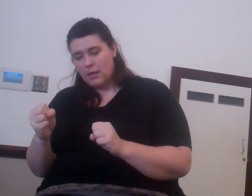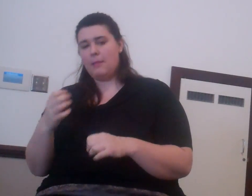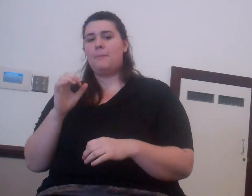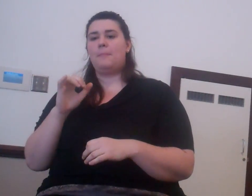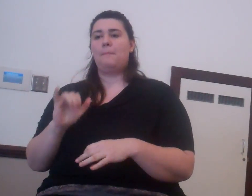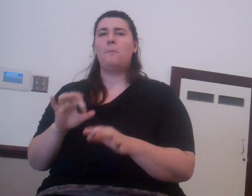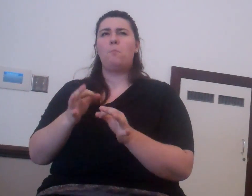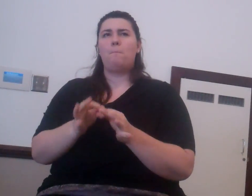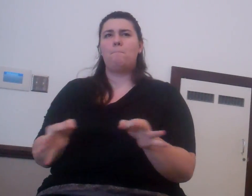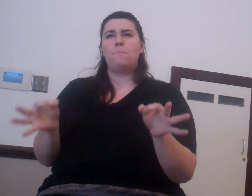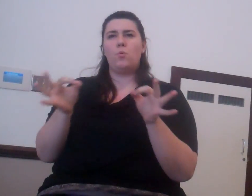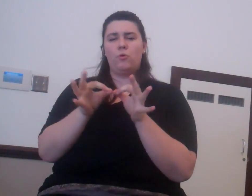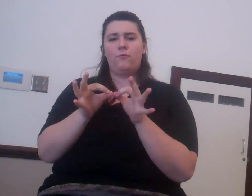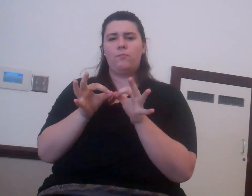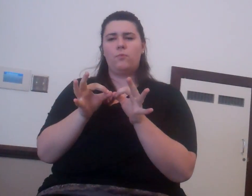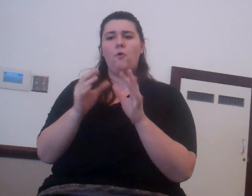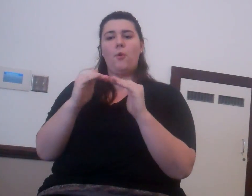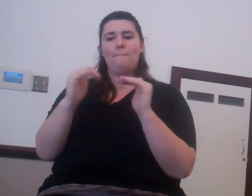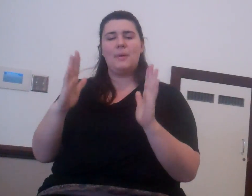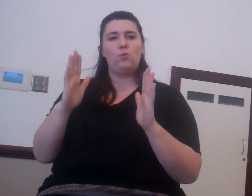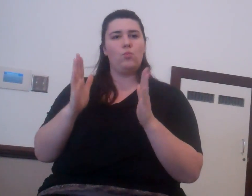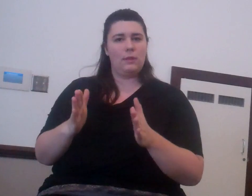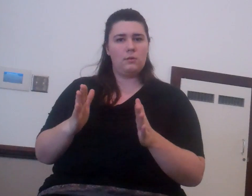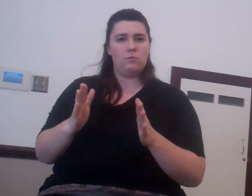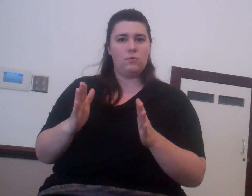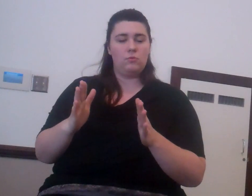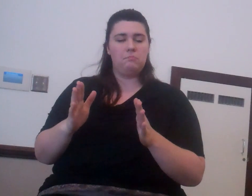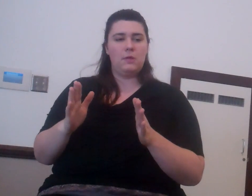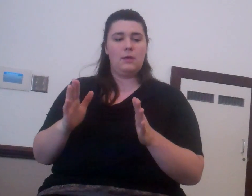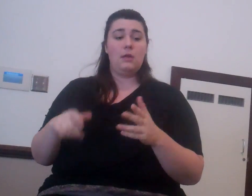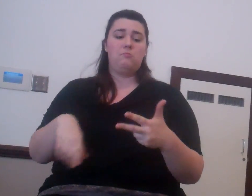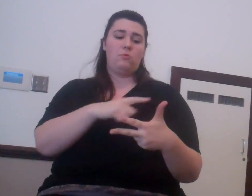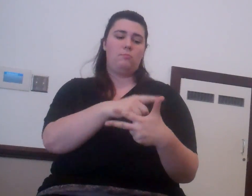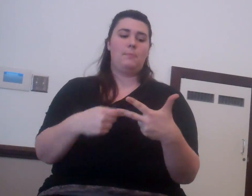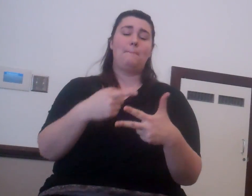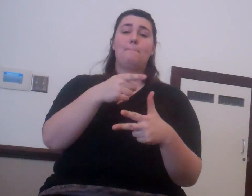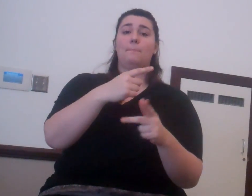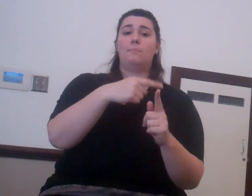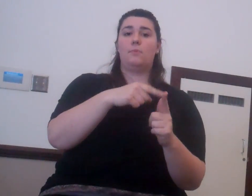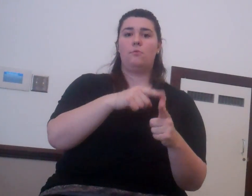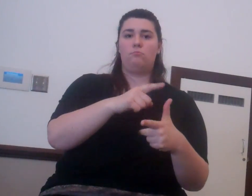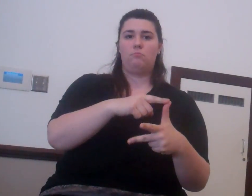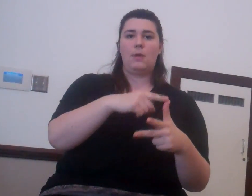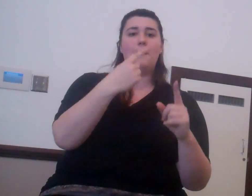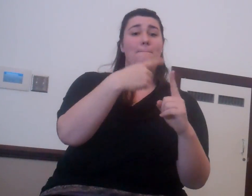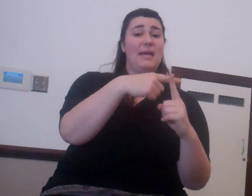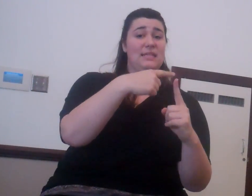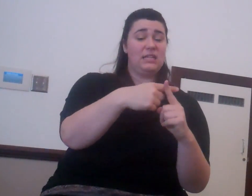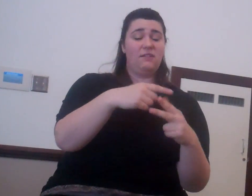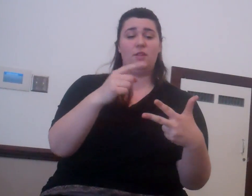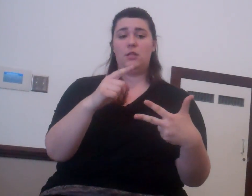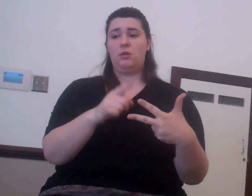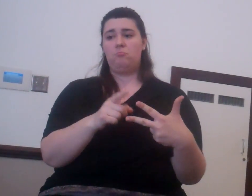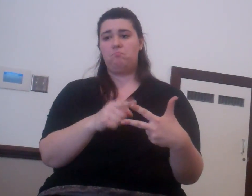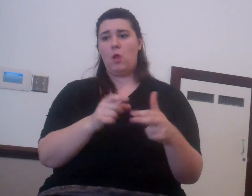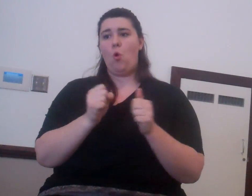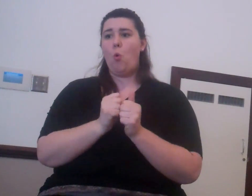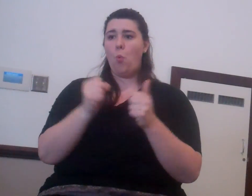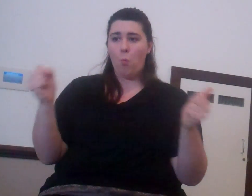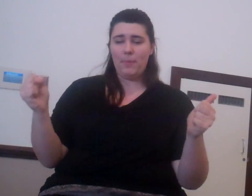peer relationships at work are positivity, openness, and assurances. And they function in sort of similar ways as they might